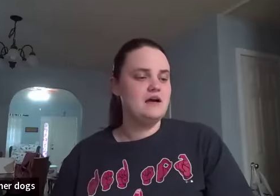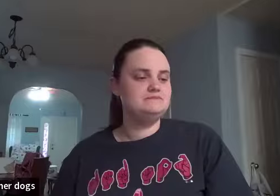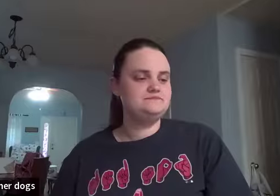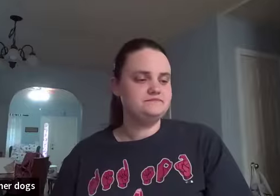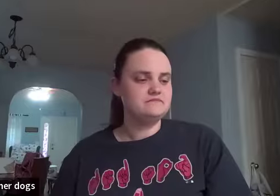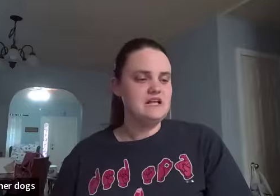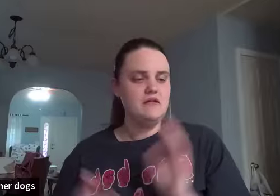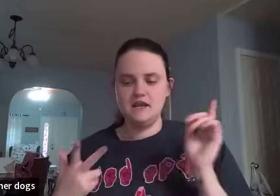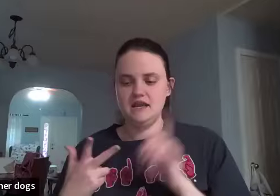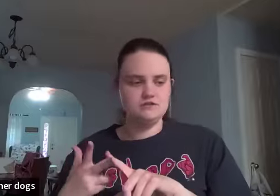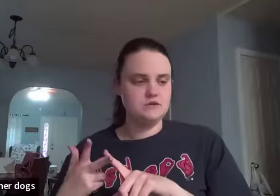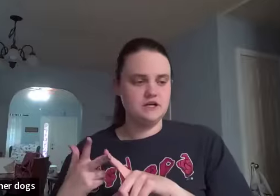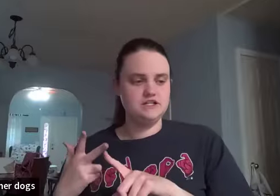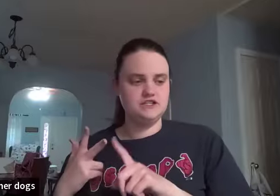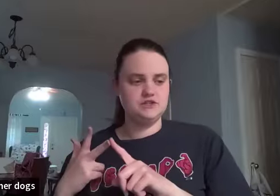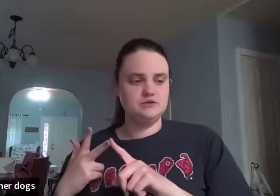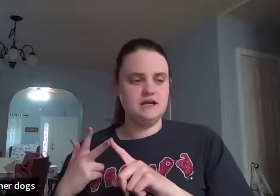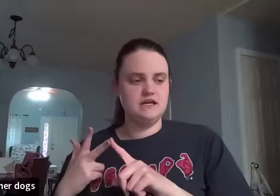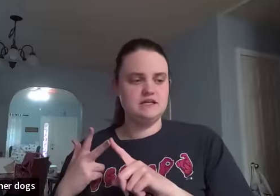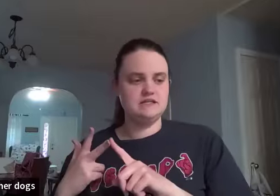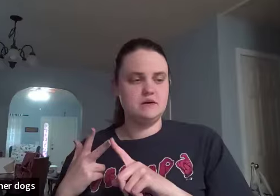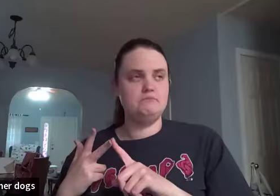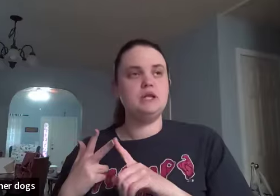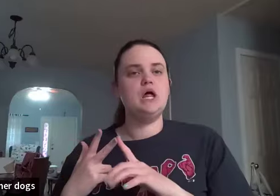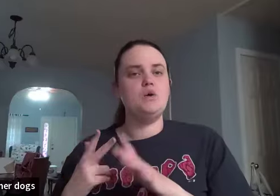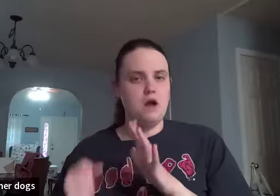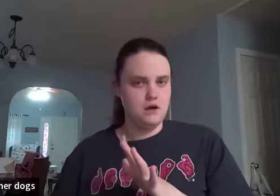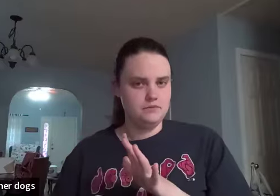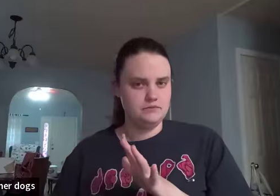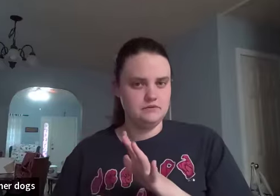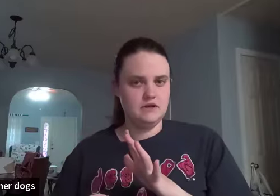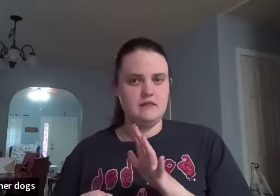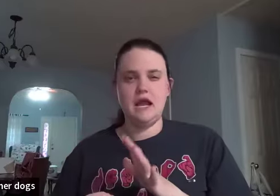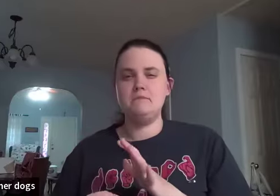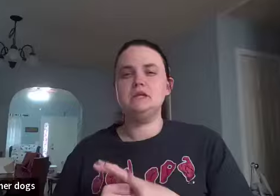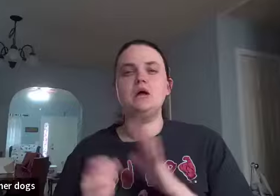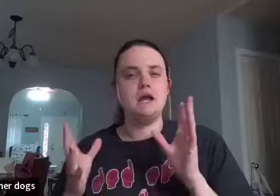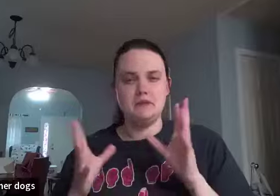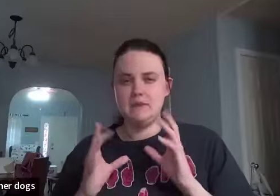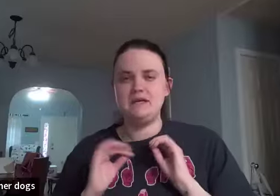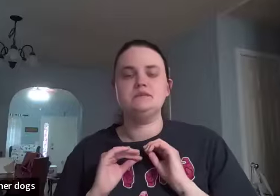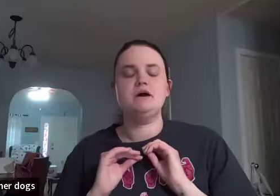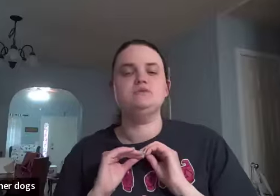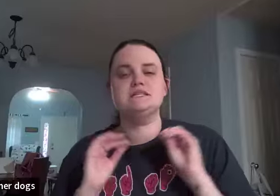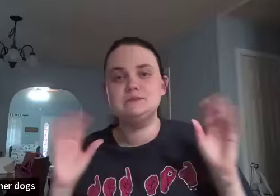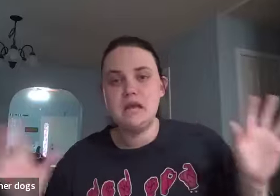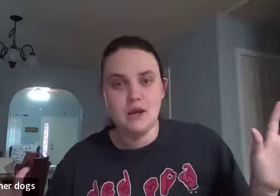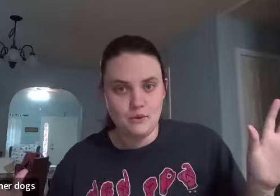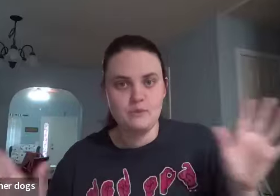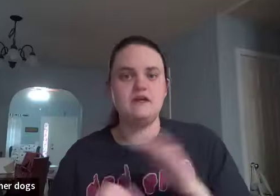Um, the next one we're gonna do is blow up. Okay, like I'm blowing up, like I'm about to explode, that